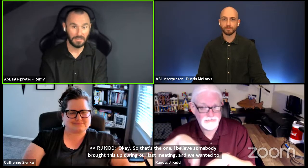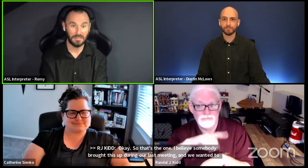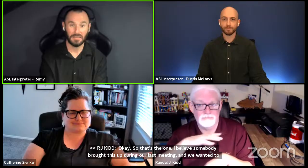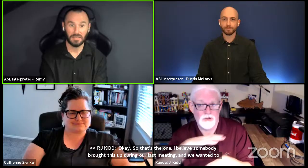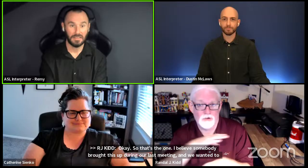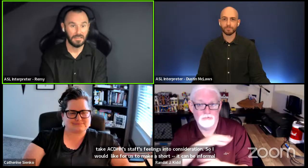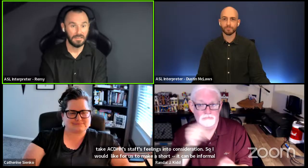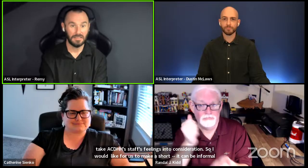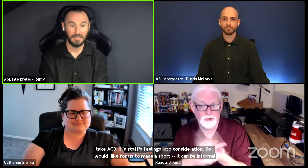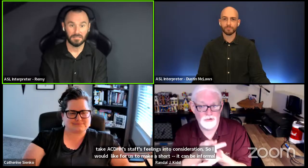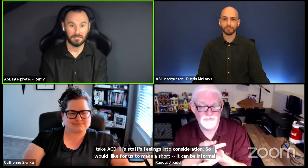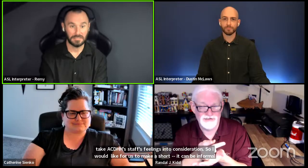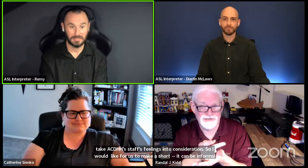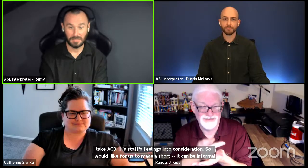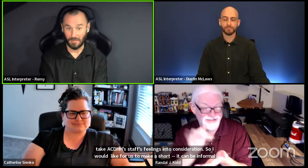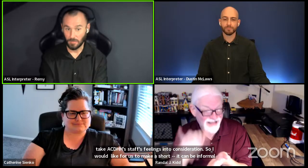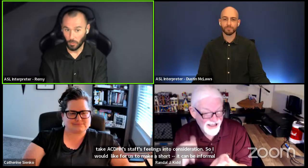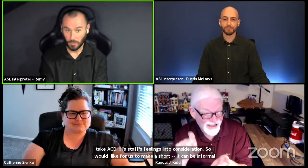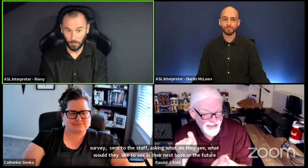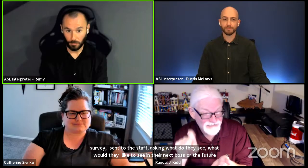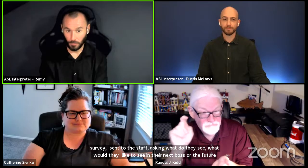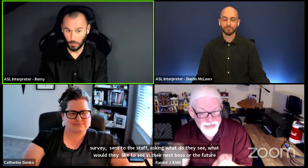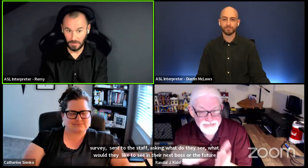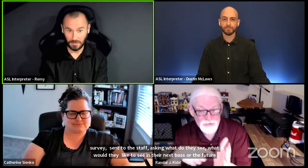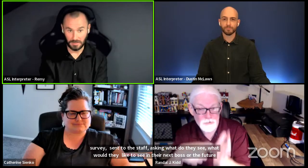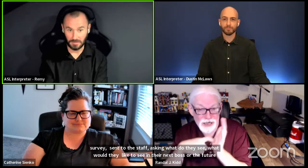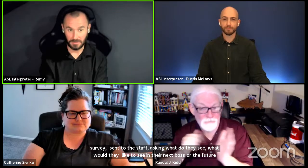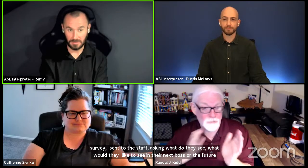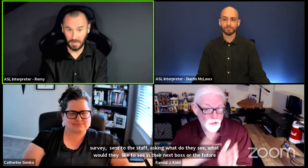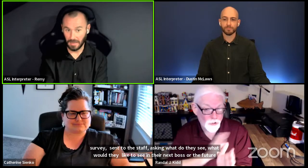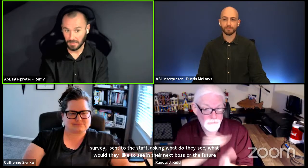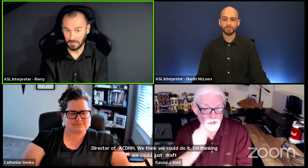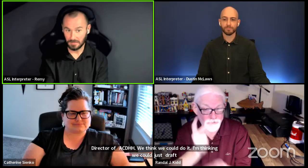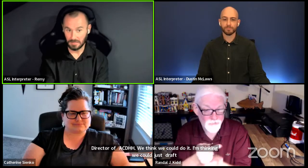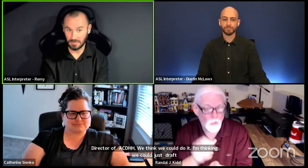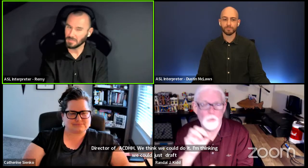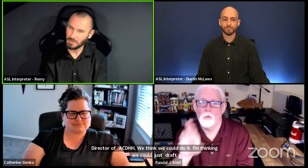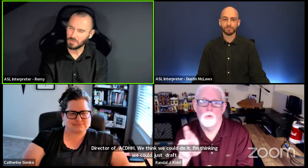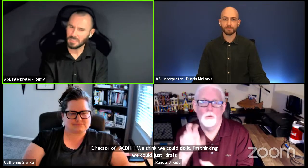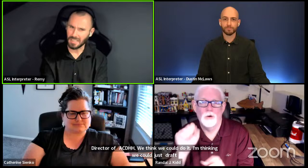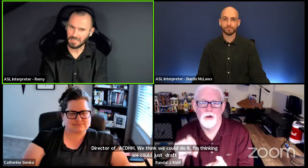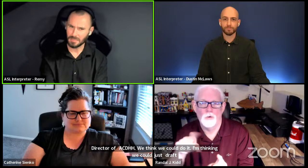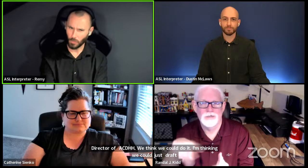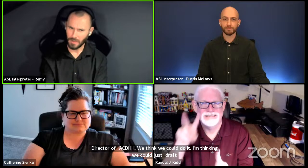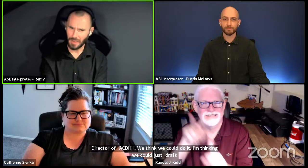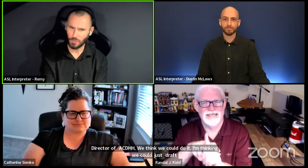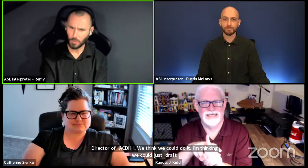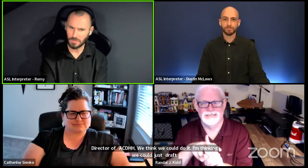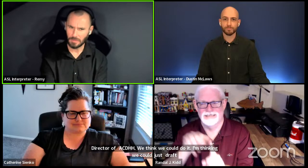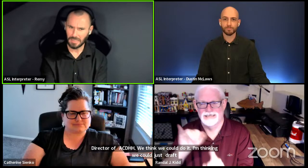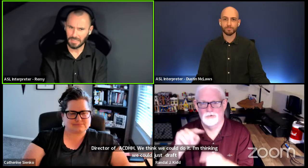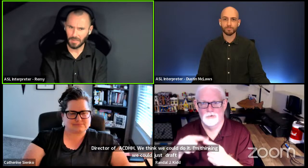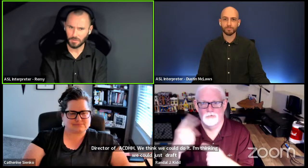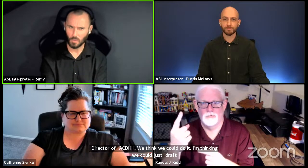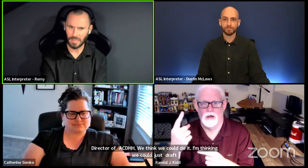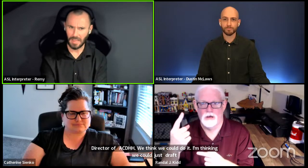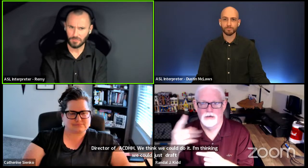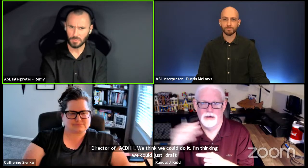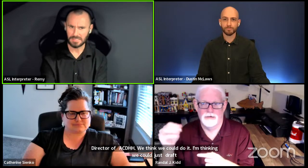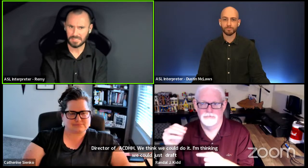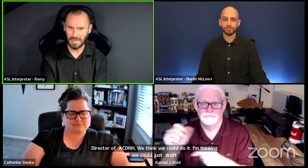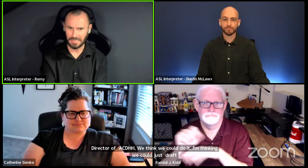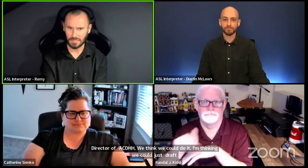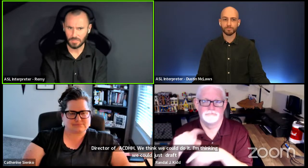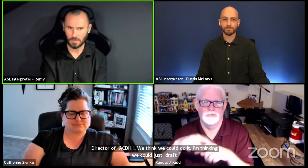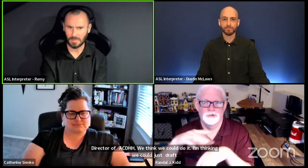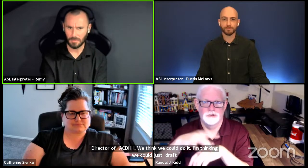informal survey, have the board approve it, and Kyla, does the board have to approve something like that, or do we